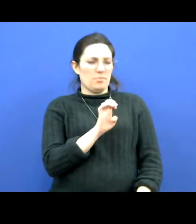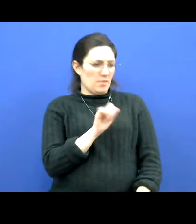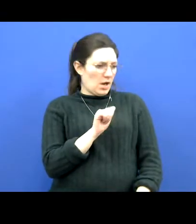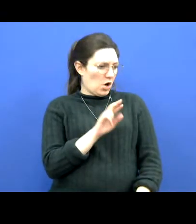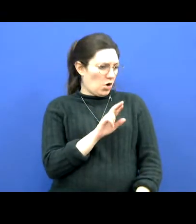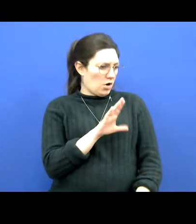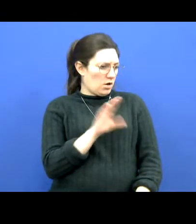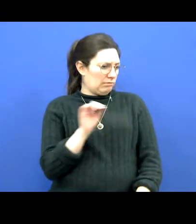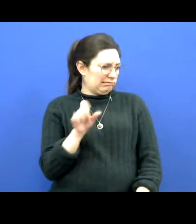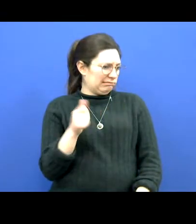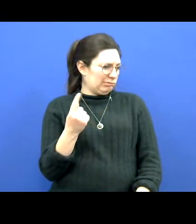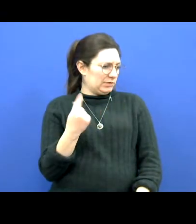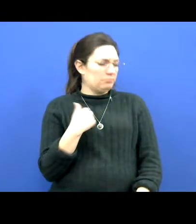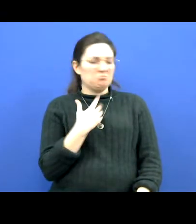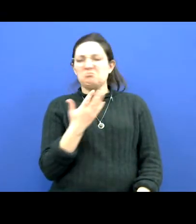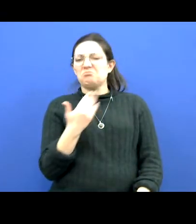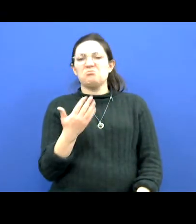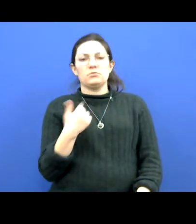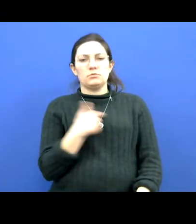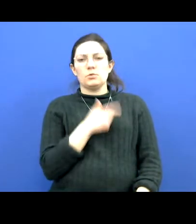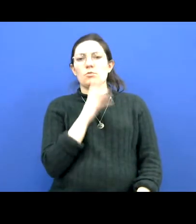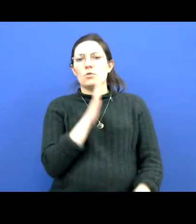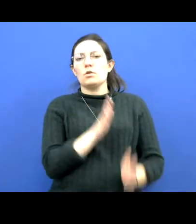other. So